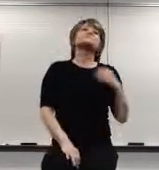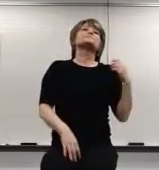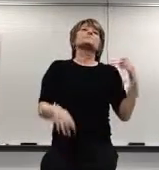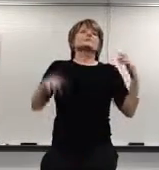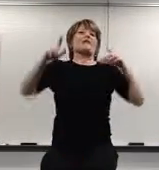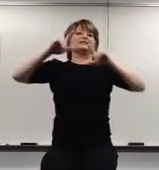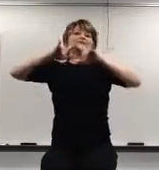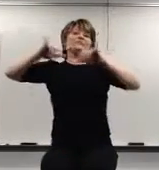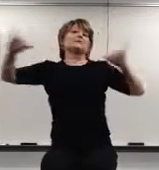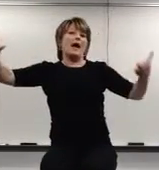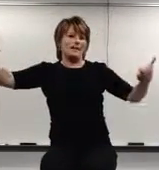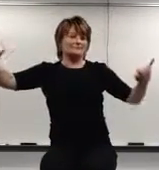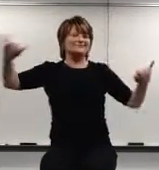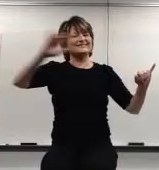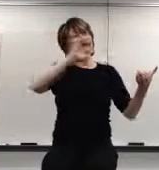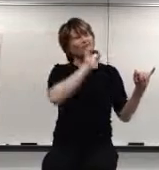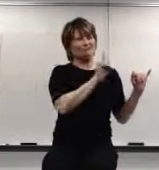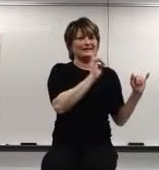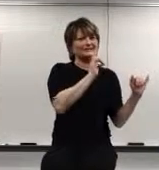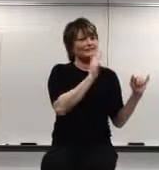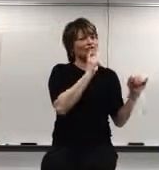left. At the same time,